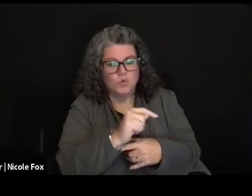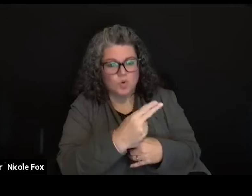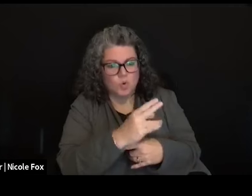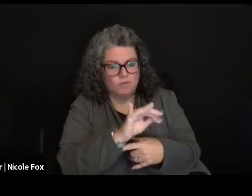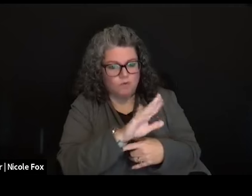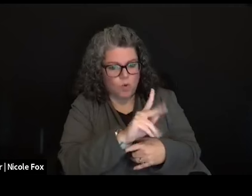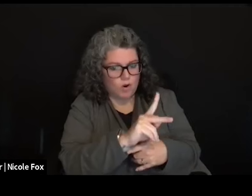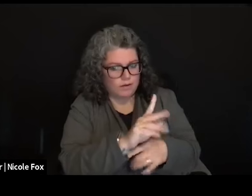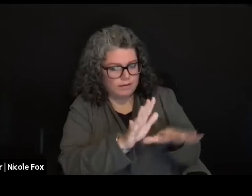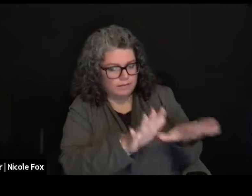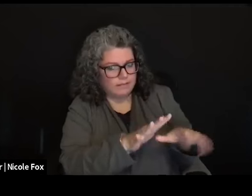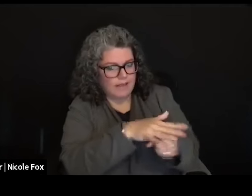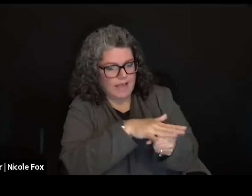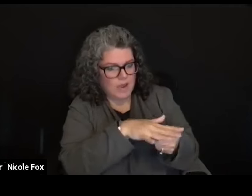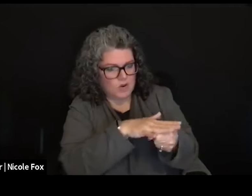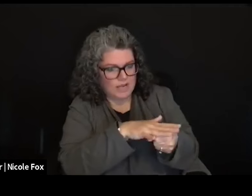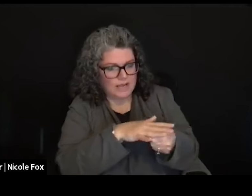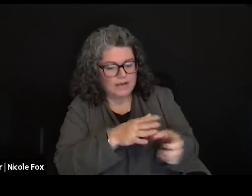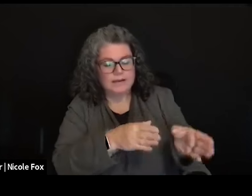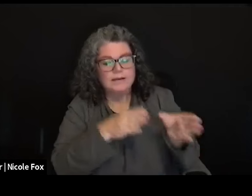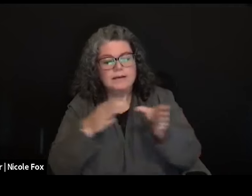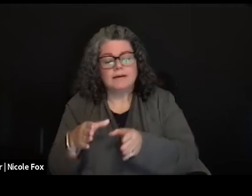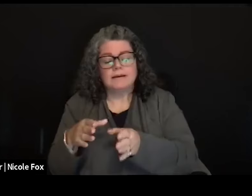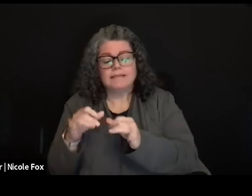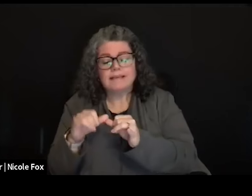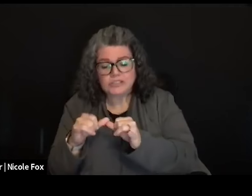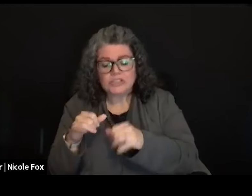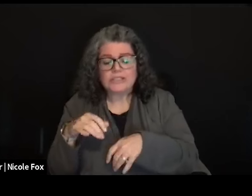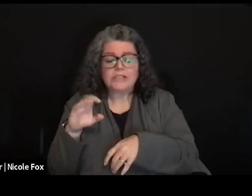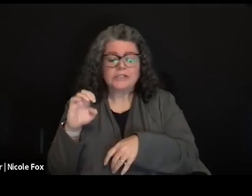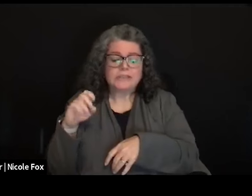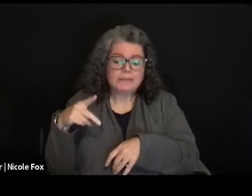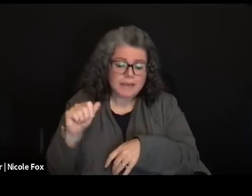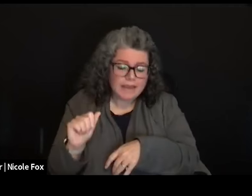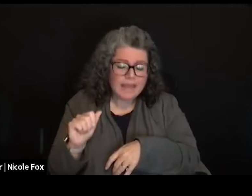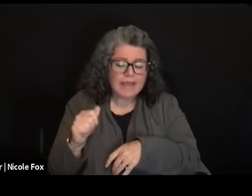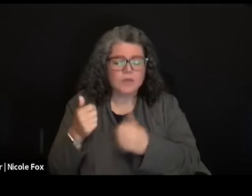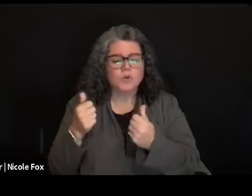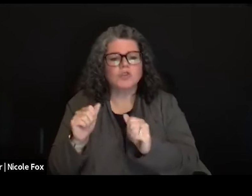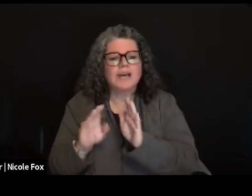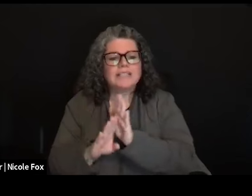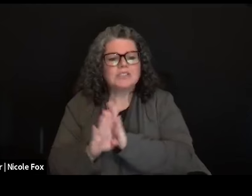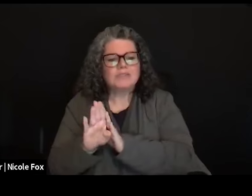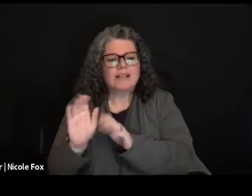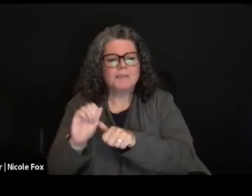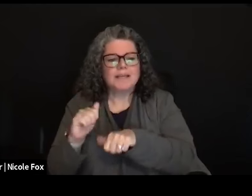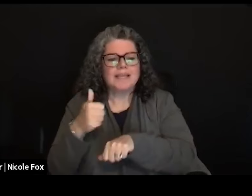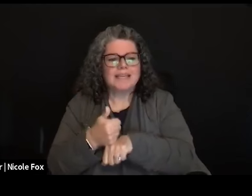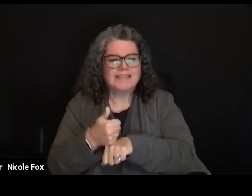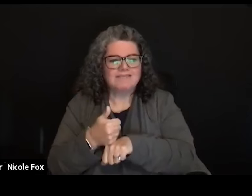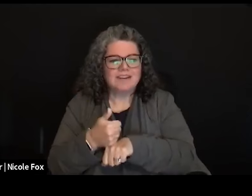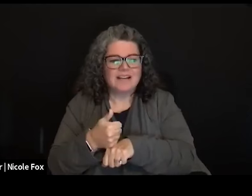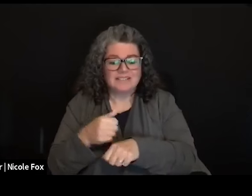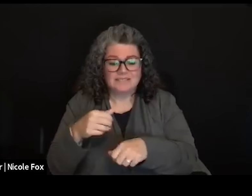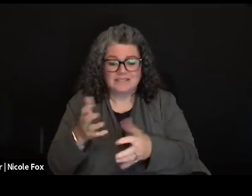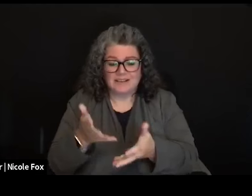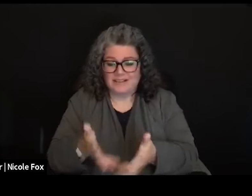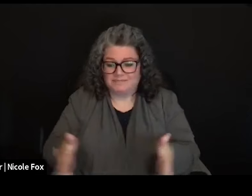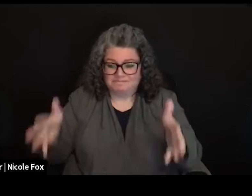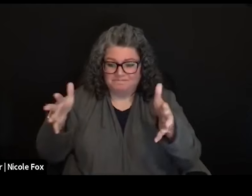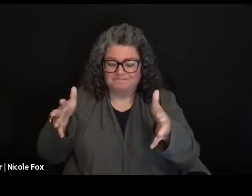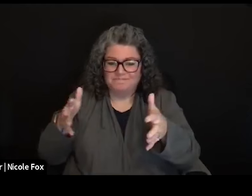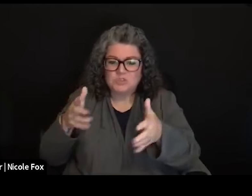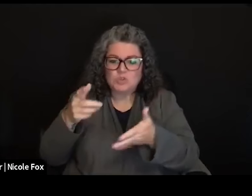Smith Engineering and the EPA, is we're trying to develop and implement a in-reservoir